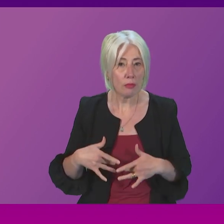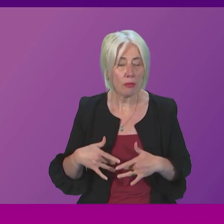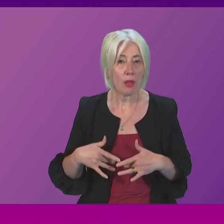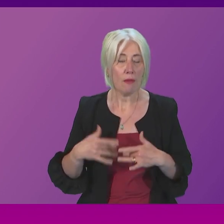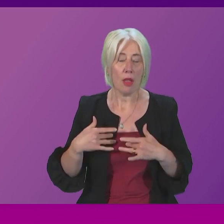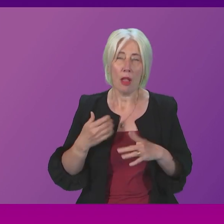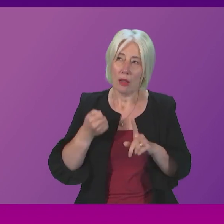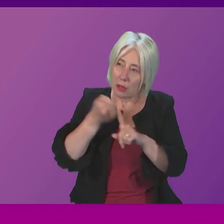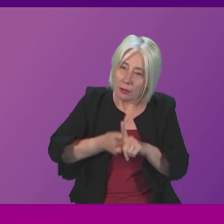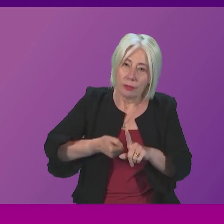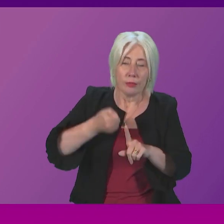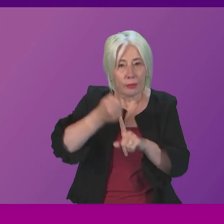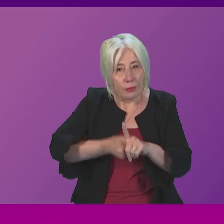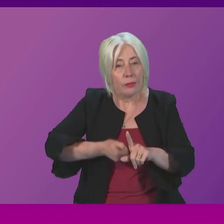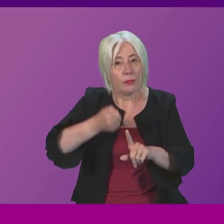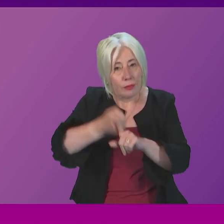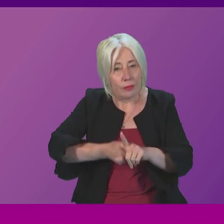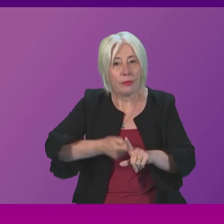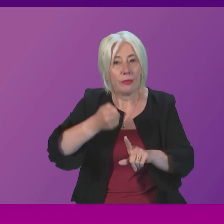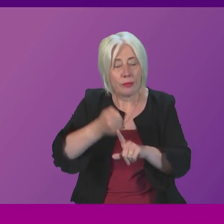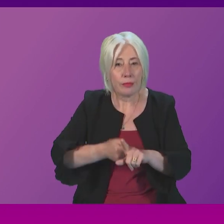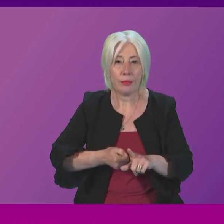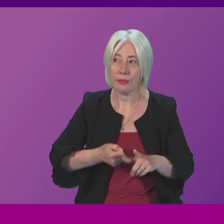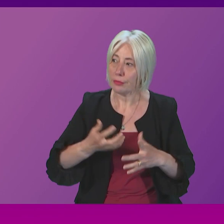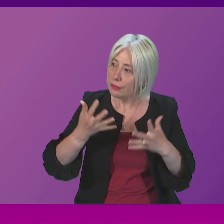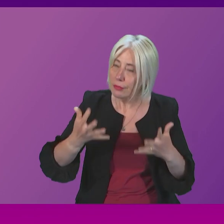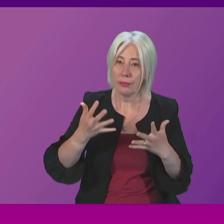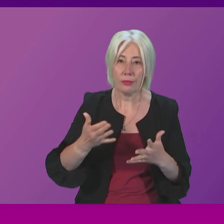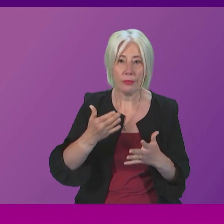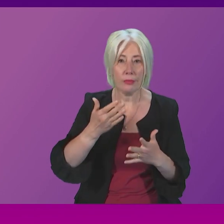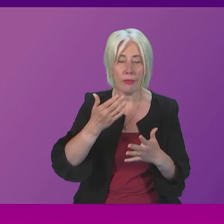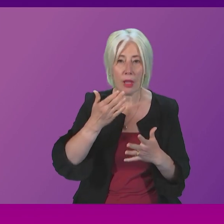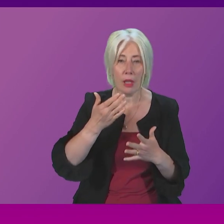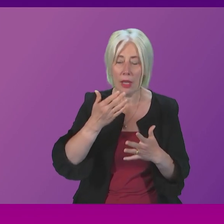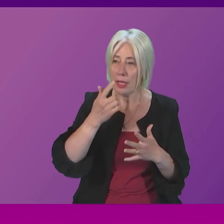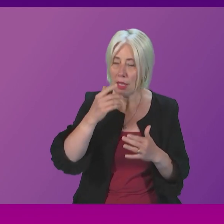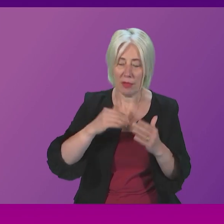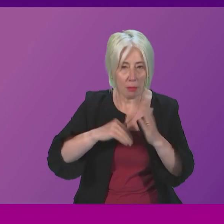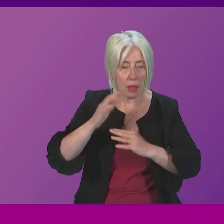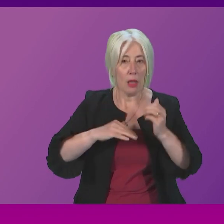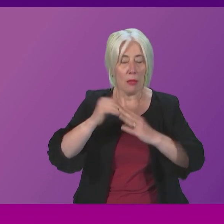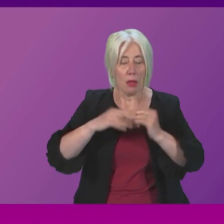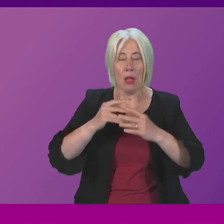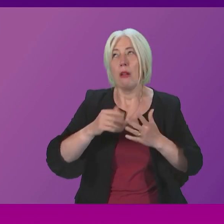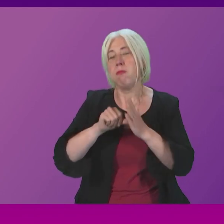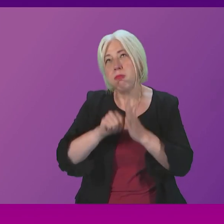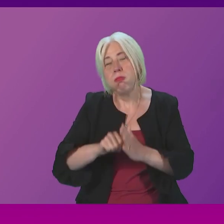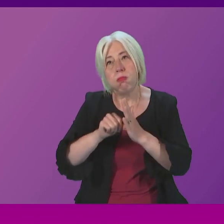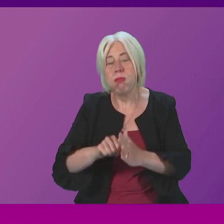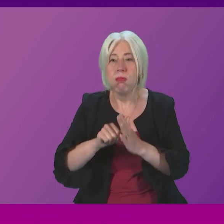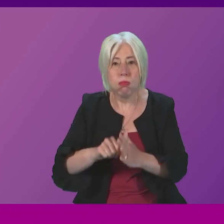quite relentless. It's always like you have to keep, like, things do seem quite cumulatively hard. And as a disabled